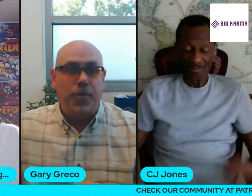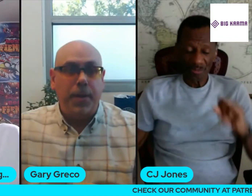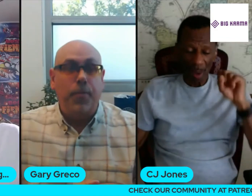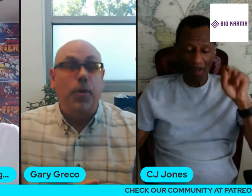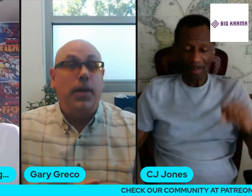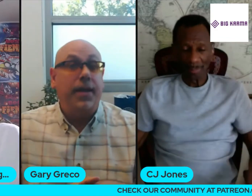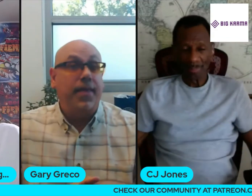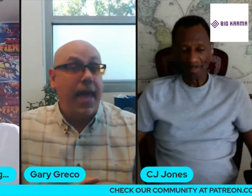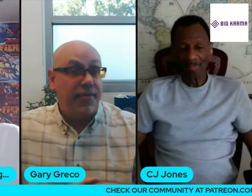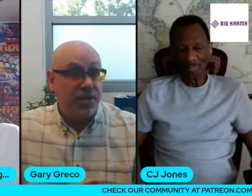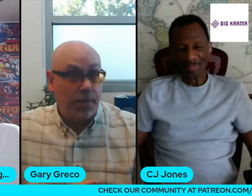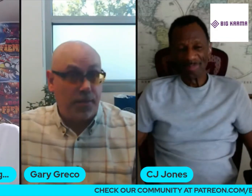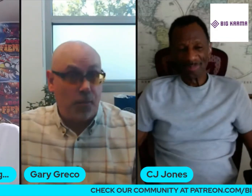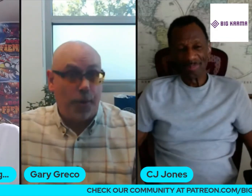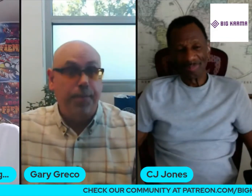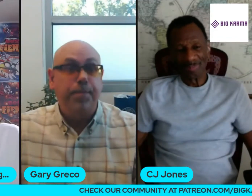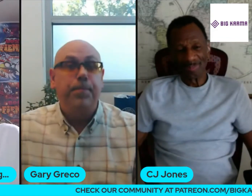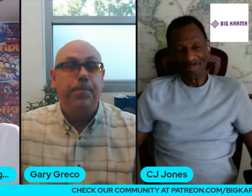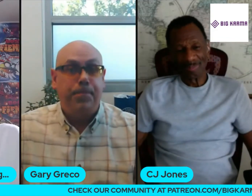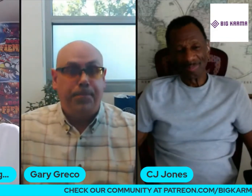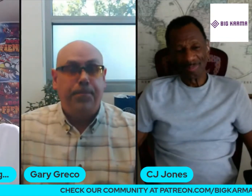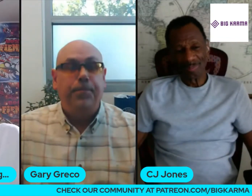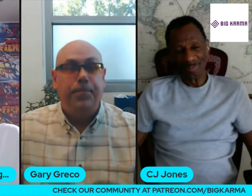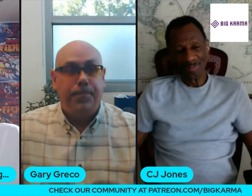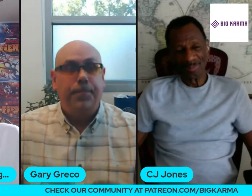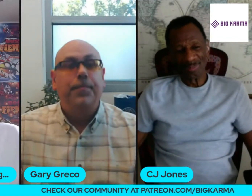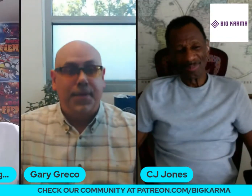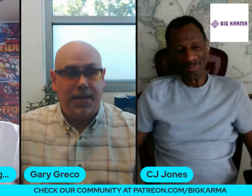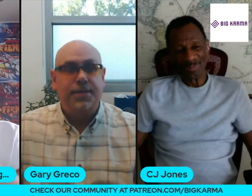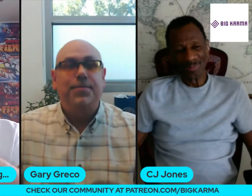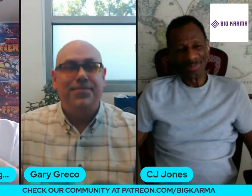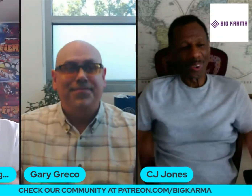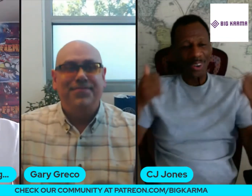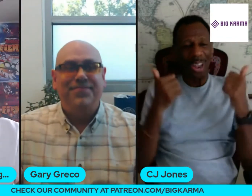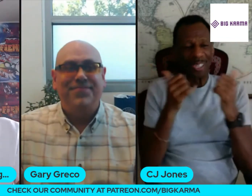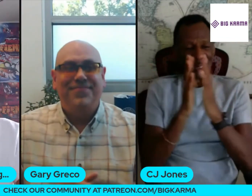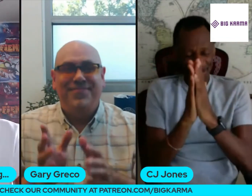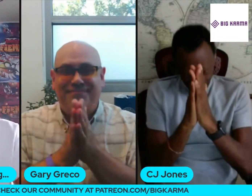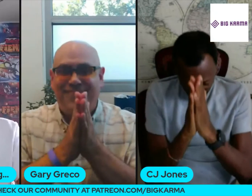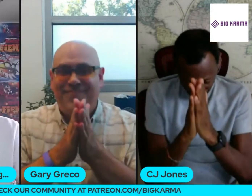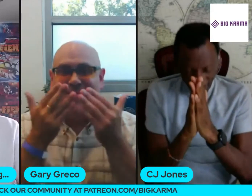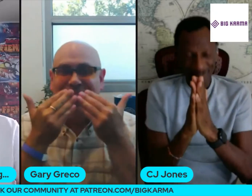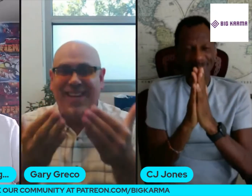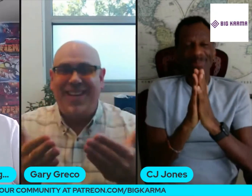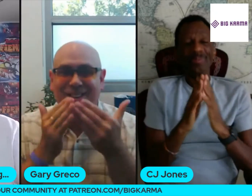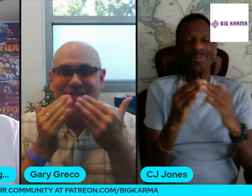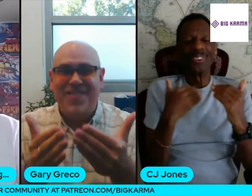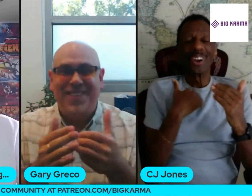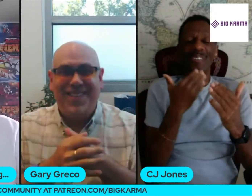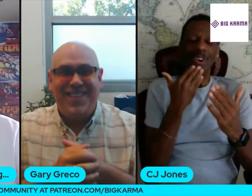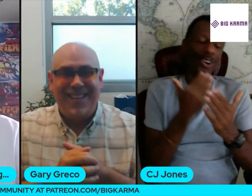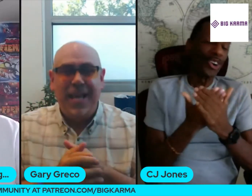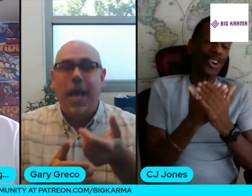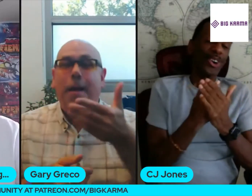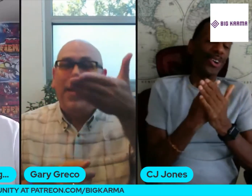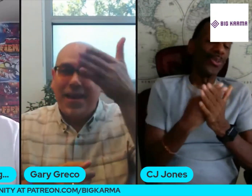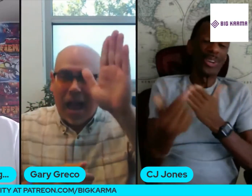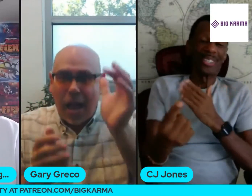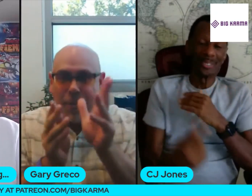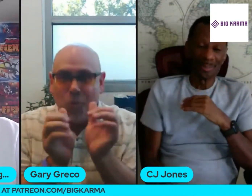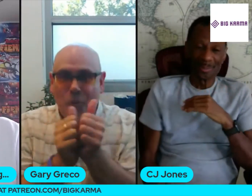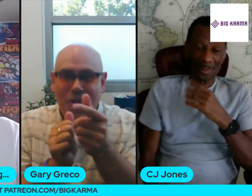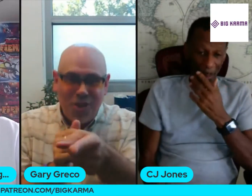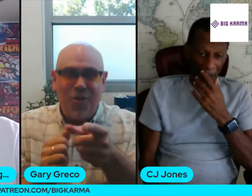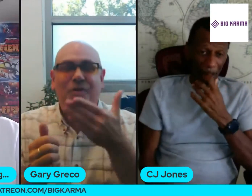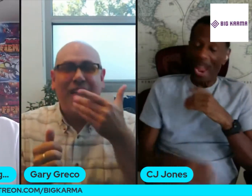respectful of other people like they haven't done before. Yes. Yes. Thank you again. May come be with you. Thank you, Gary. Thank you,